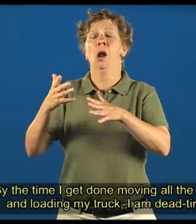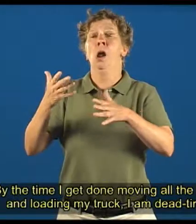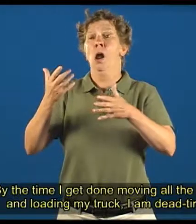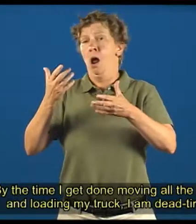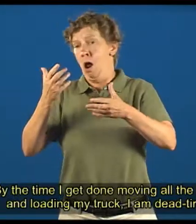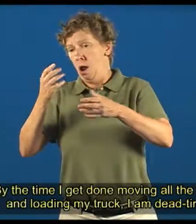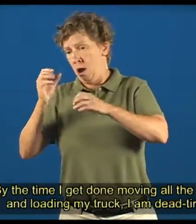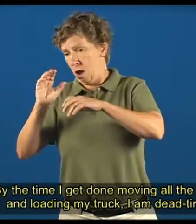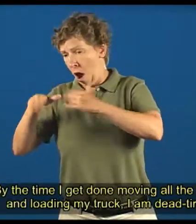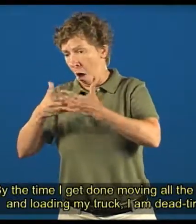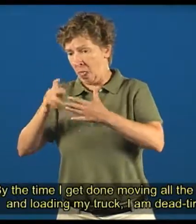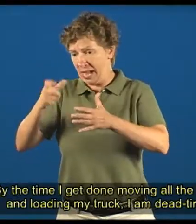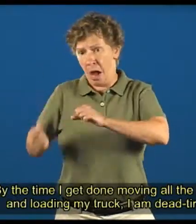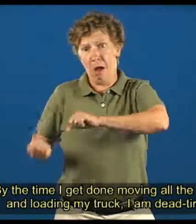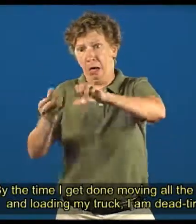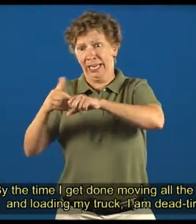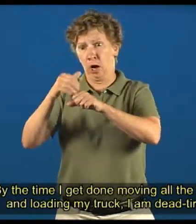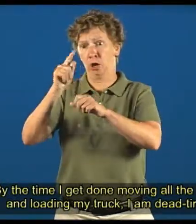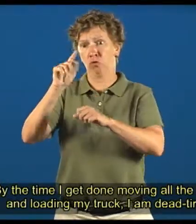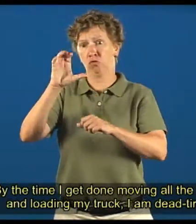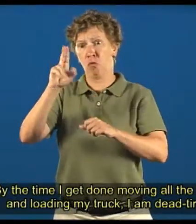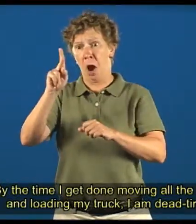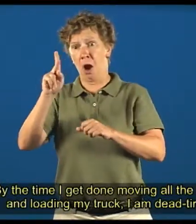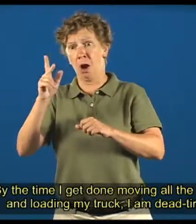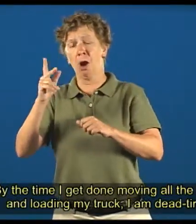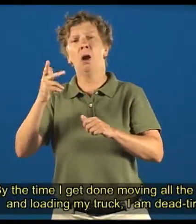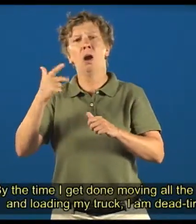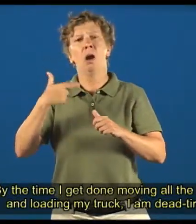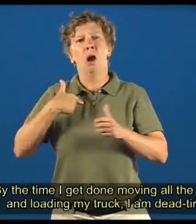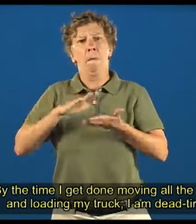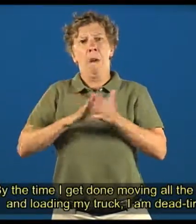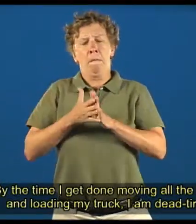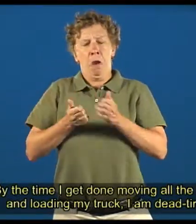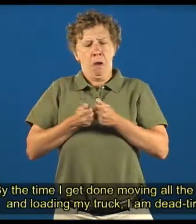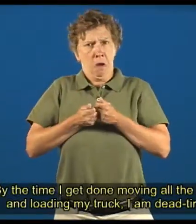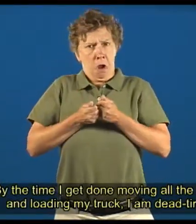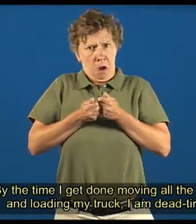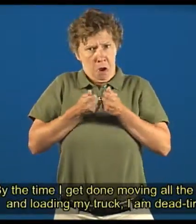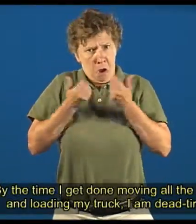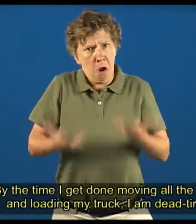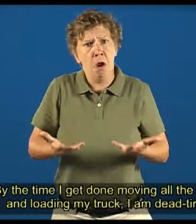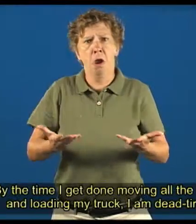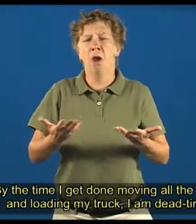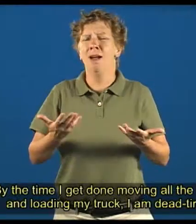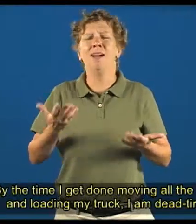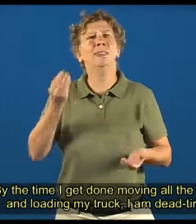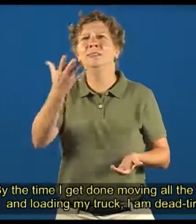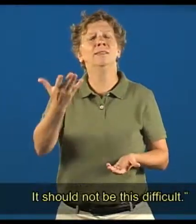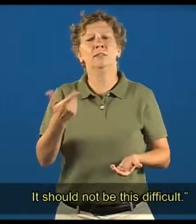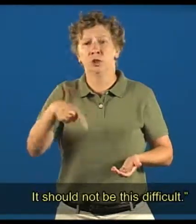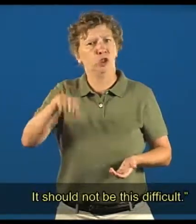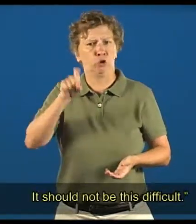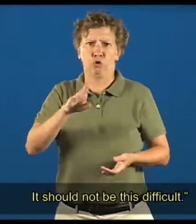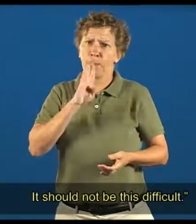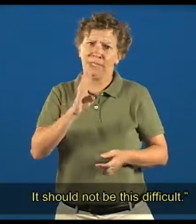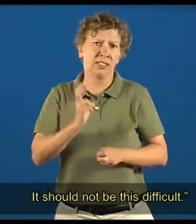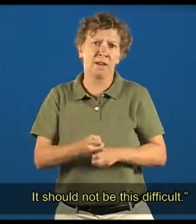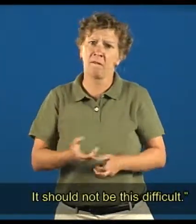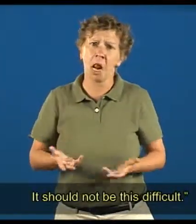By the time I get done moving all the kegs and loading my truck, I'm dead tired. It should not be this